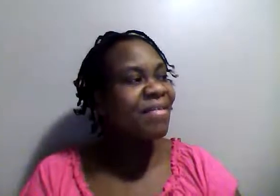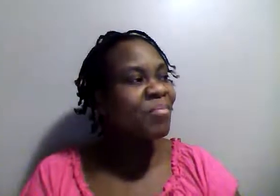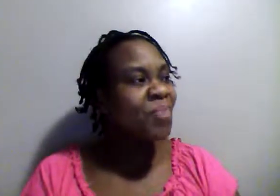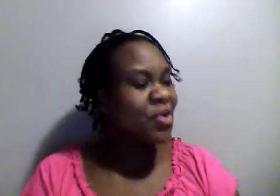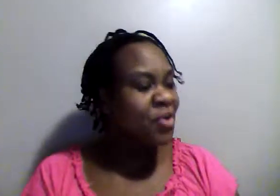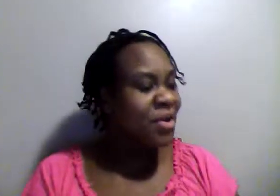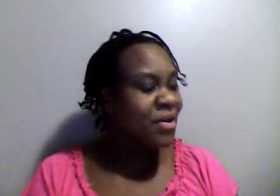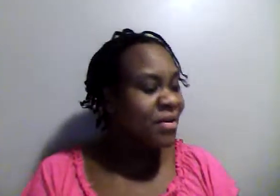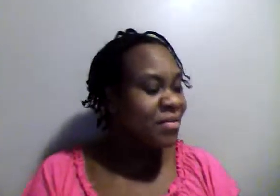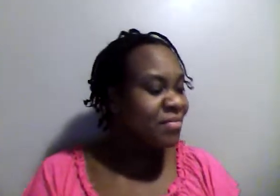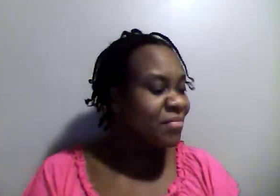What do you need?